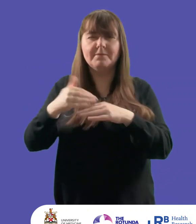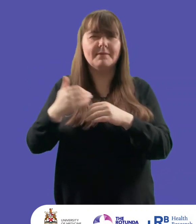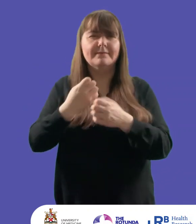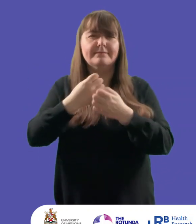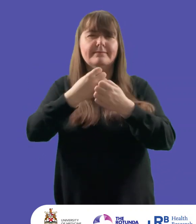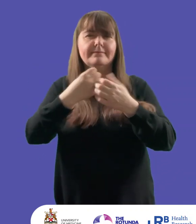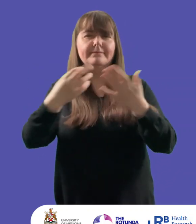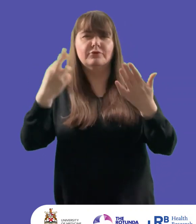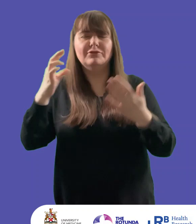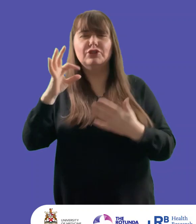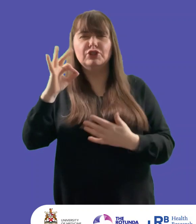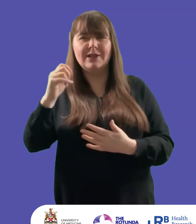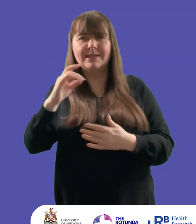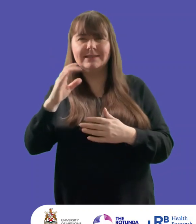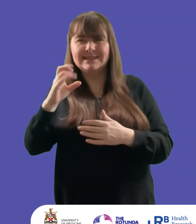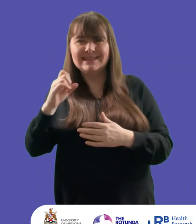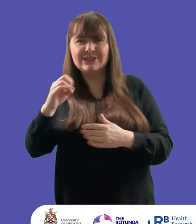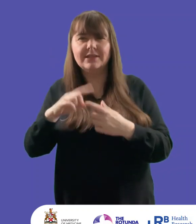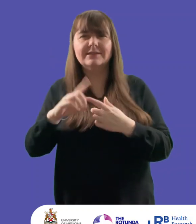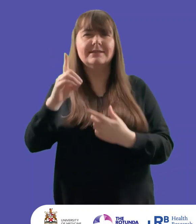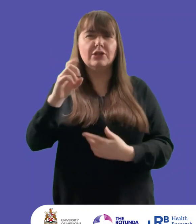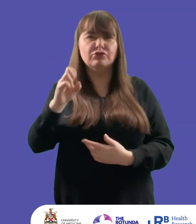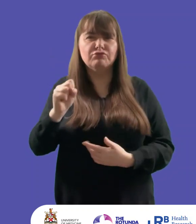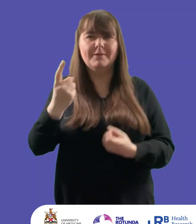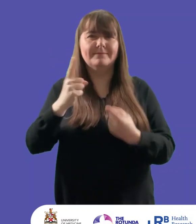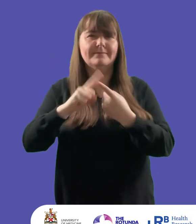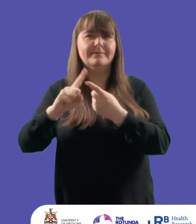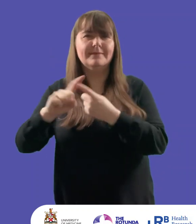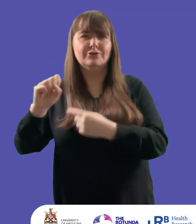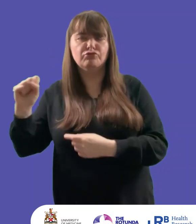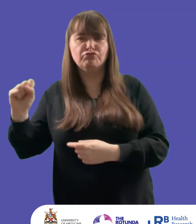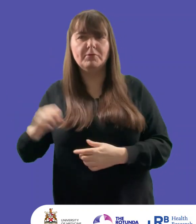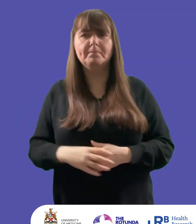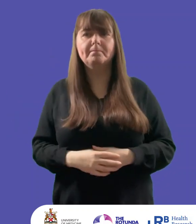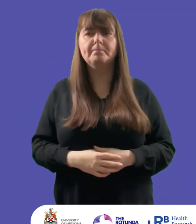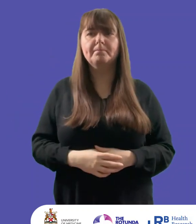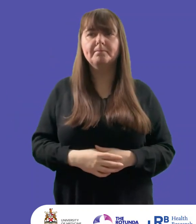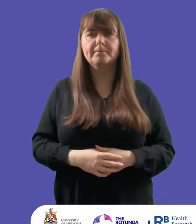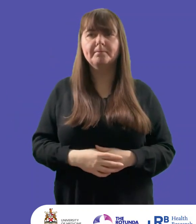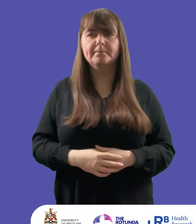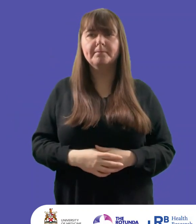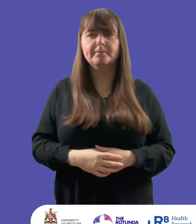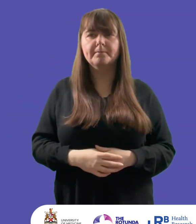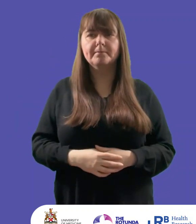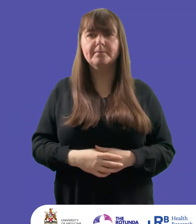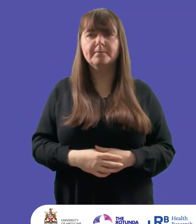number of genetic conditions, such as Down syndrome, Edwards syndrome, or Fetal syndrome.